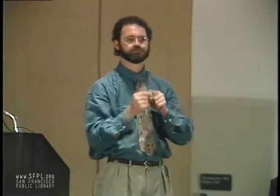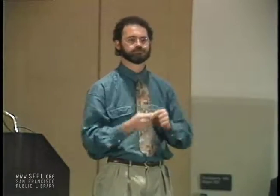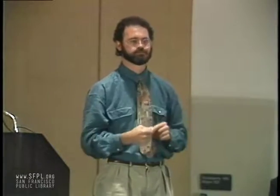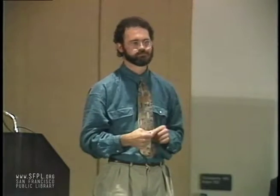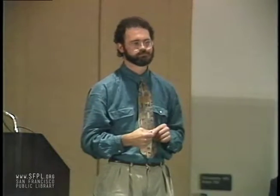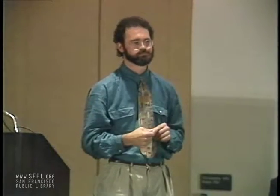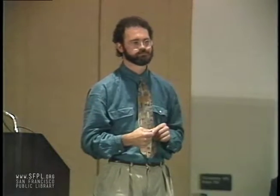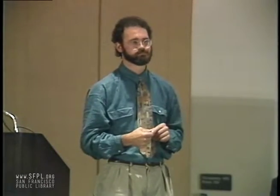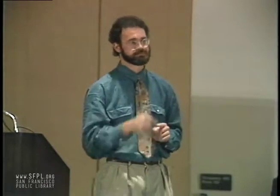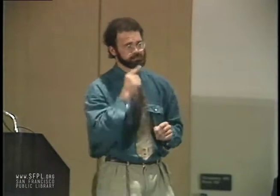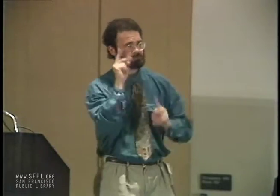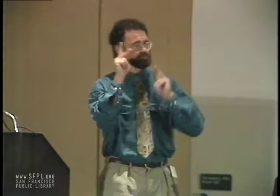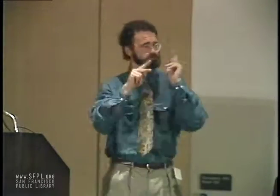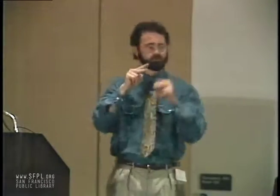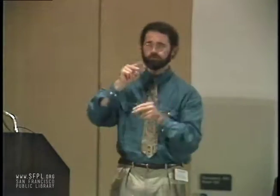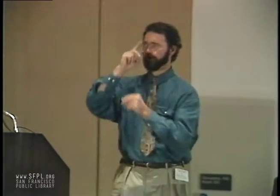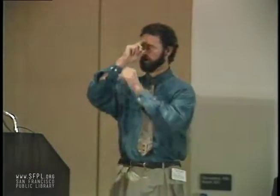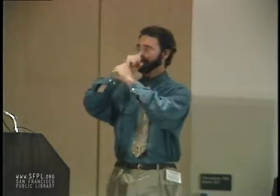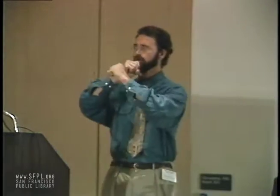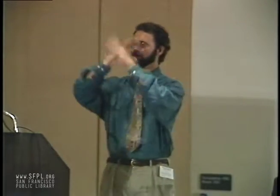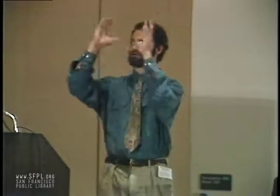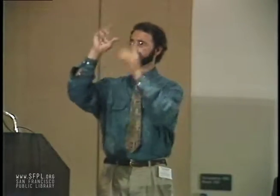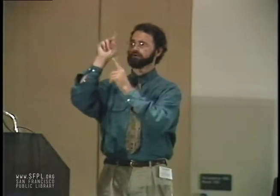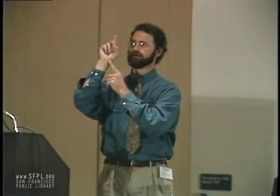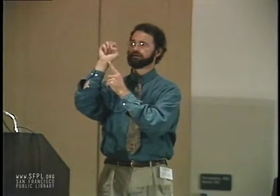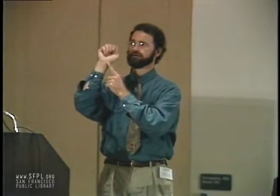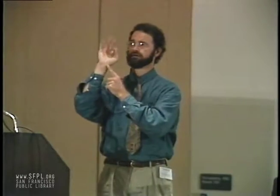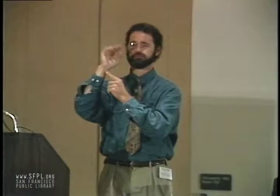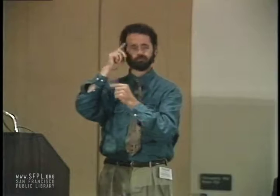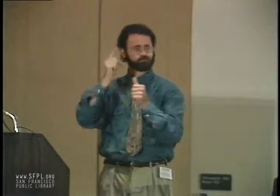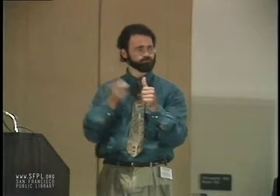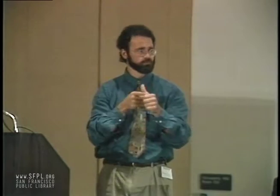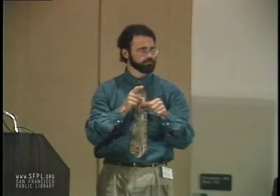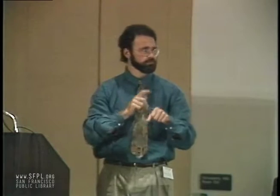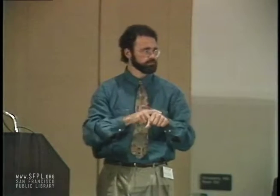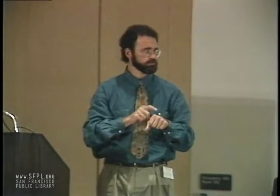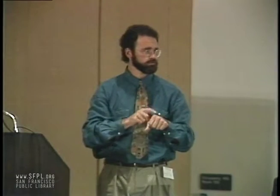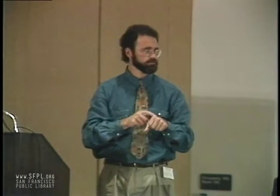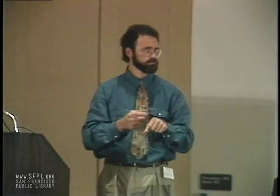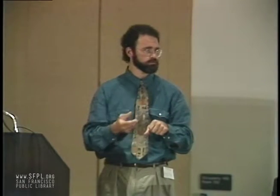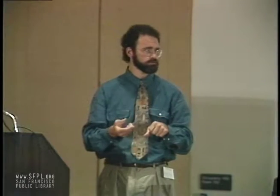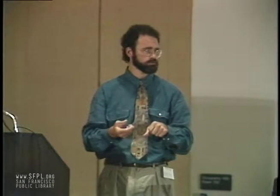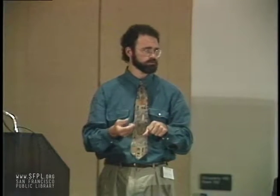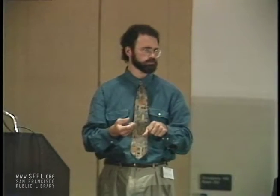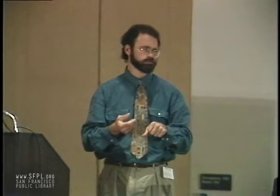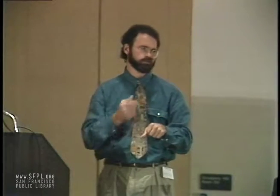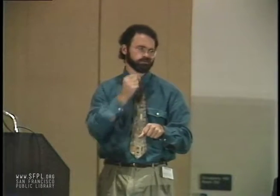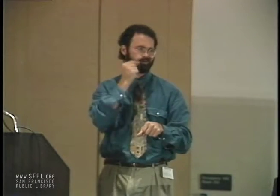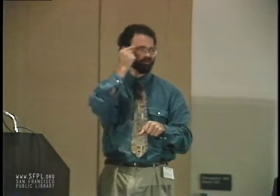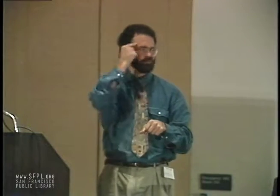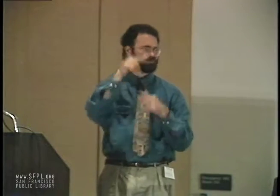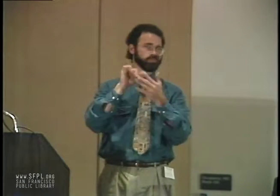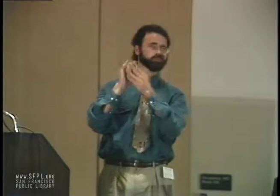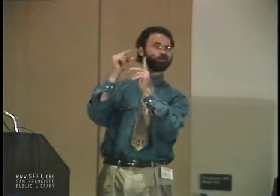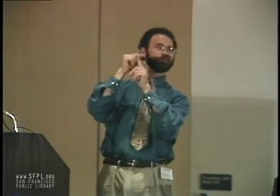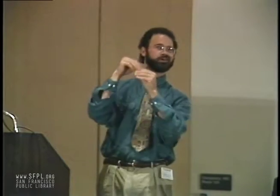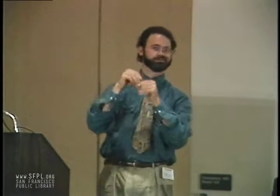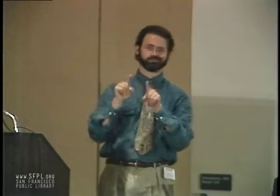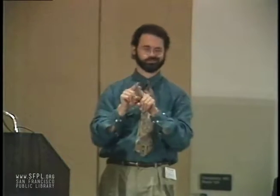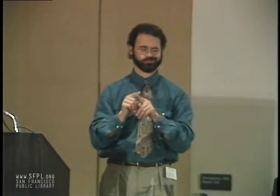And the definition, the perspective of the word deaf among deaf people is a very positive one. If we think about deaf, we